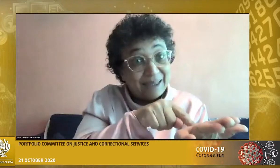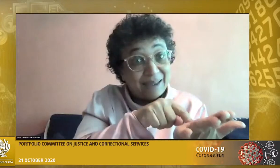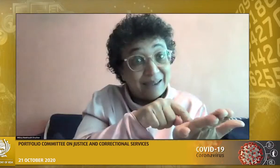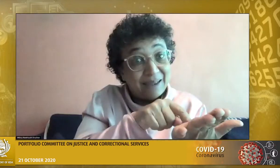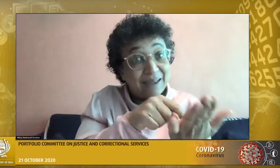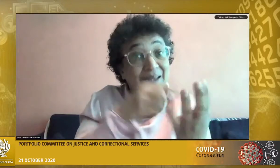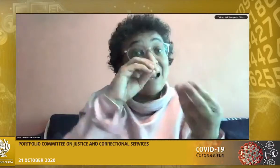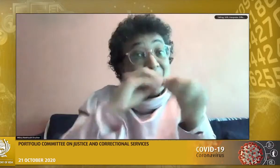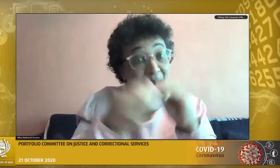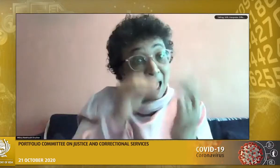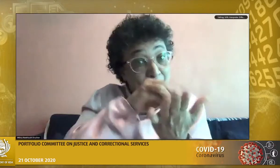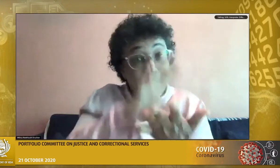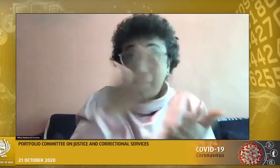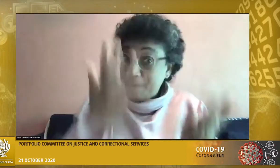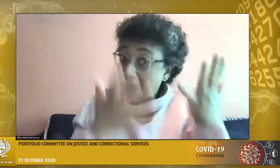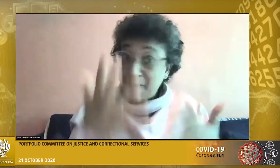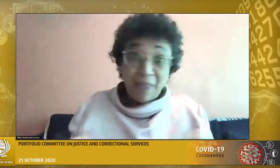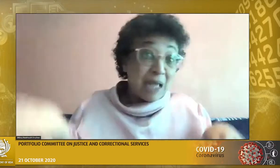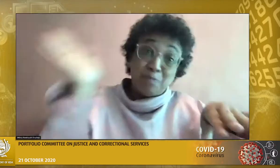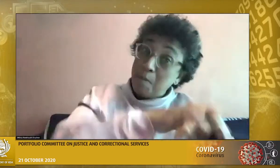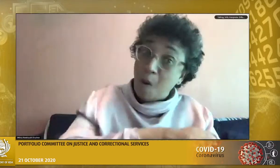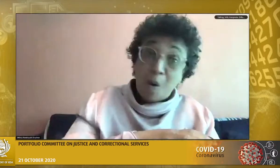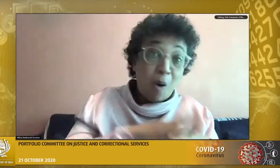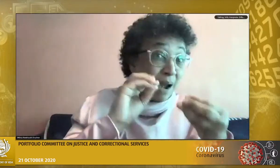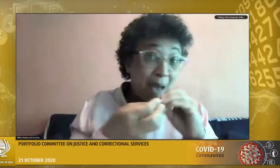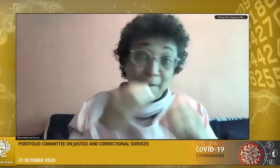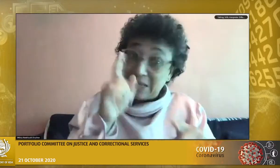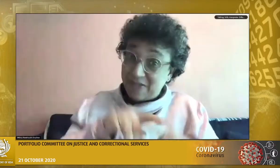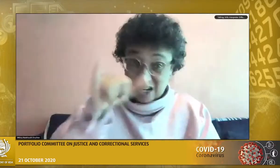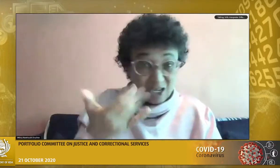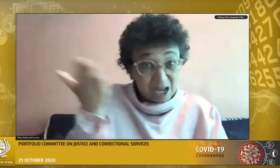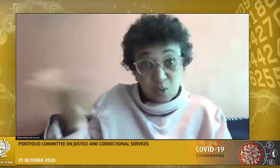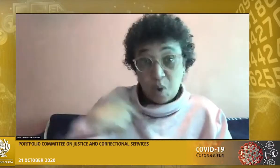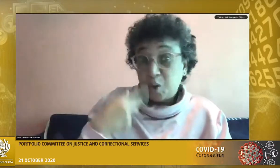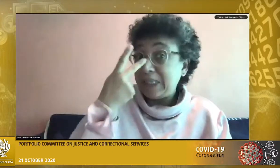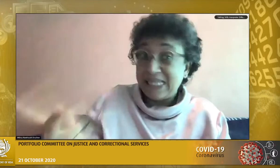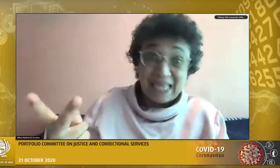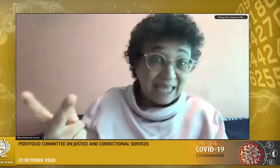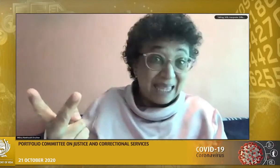station and then their case gets dropped,